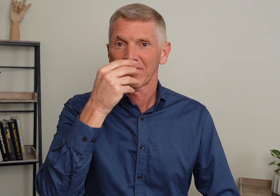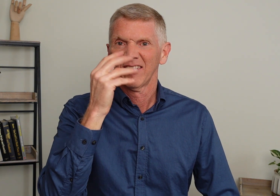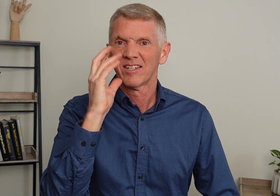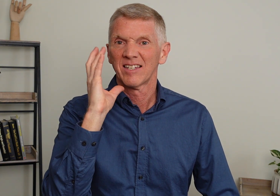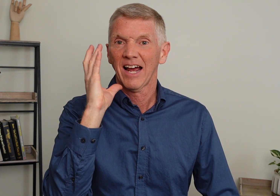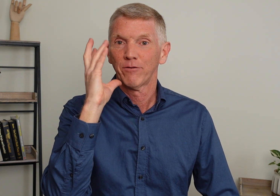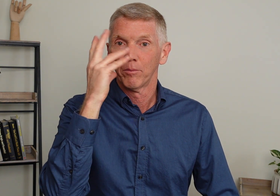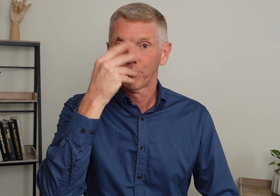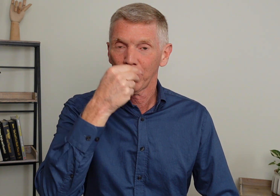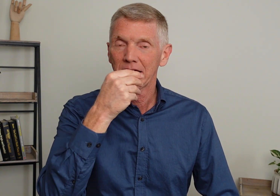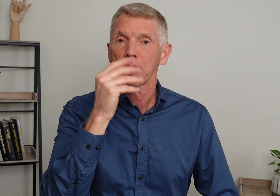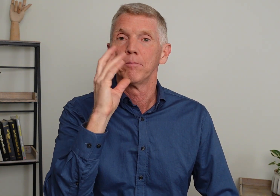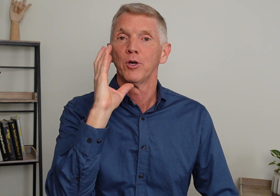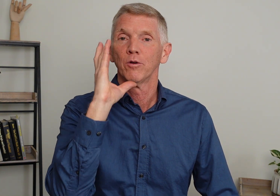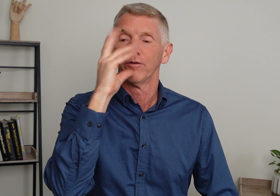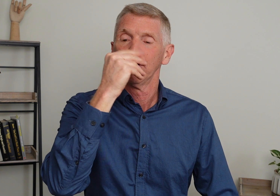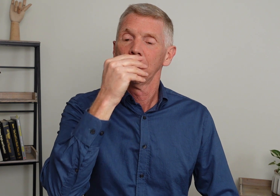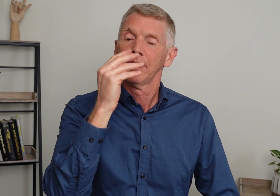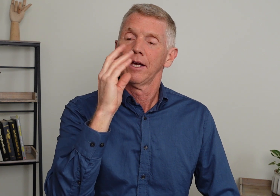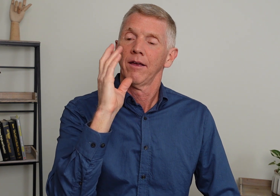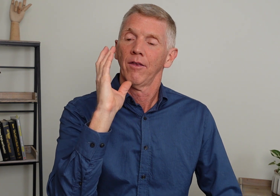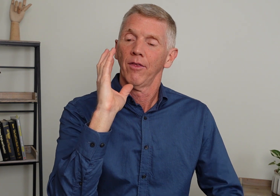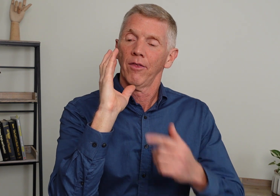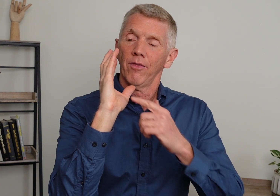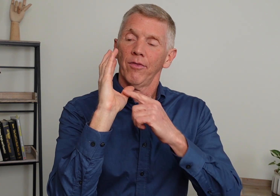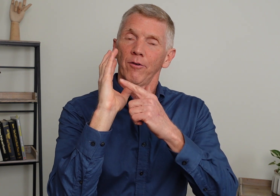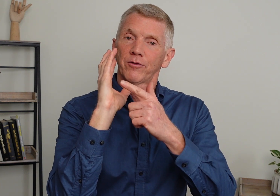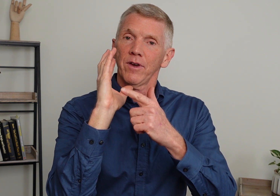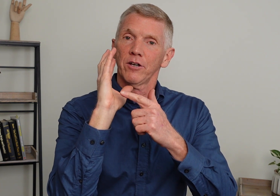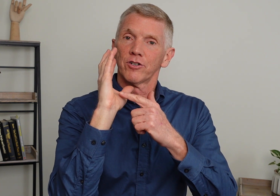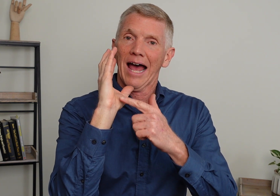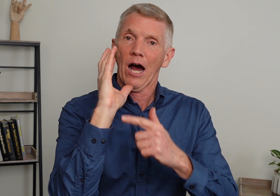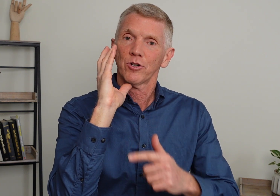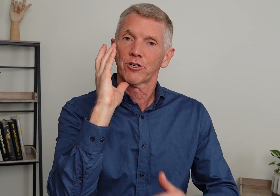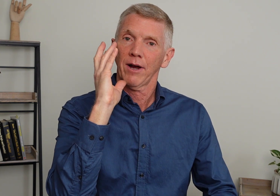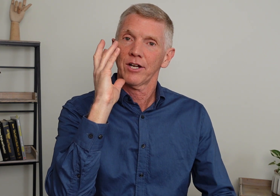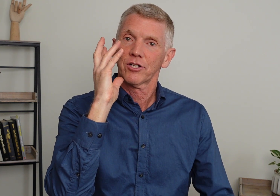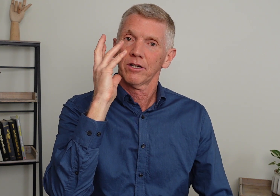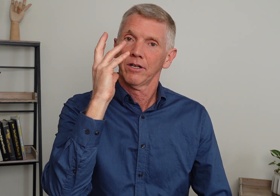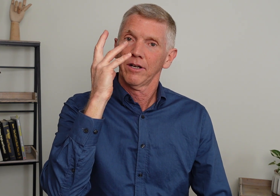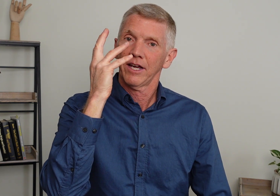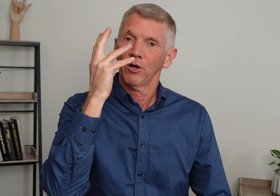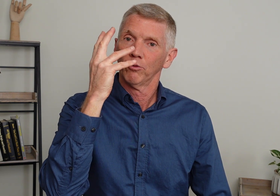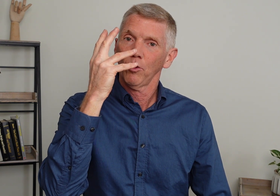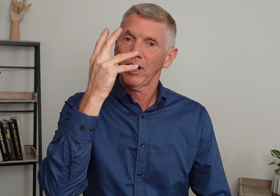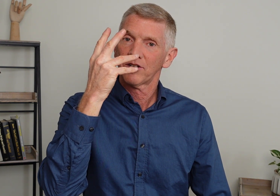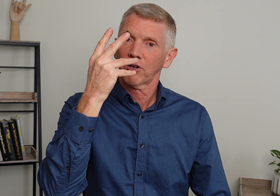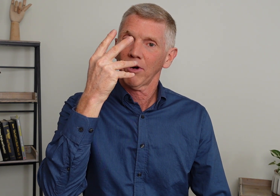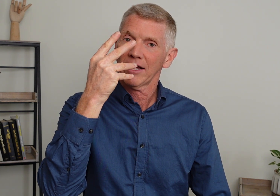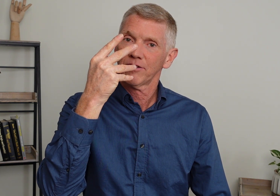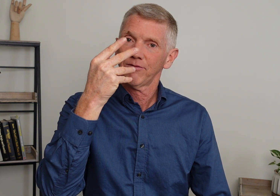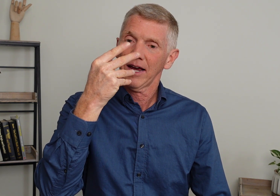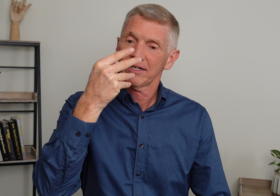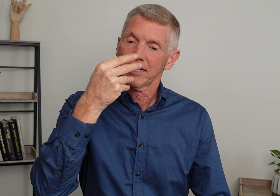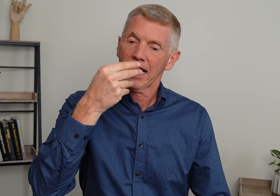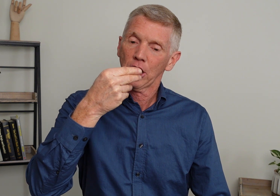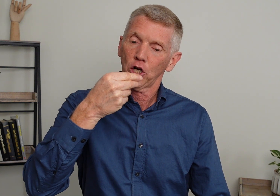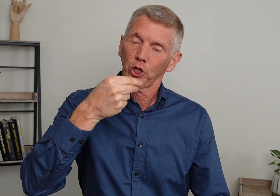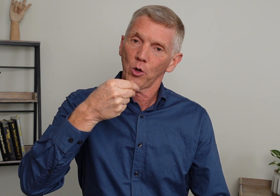This is a sign for pretty, beautiful. Those fingers outstretch, it rotates across the face and closes